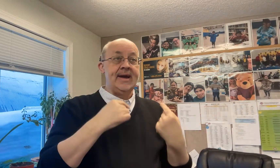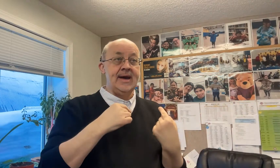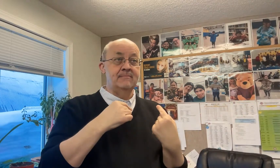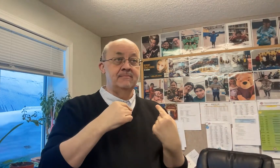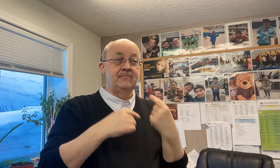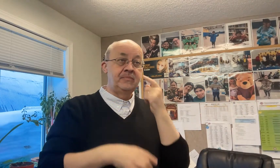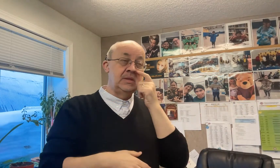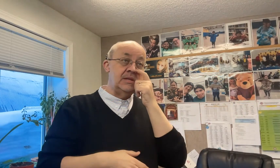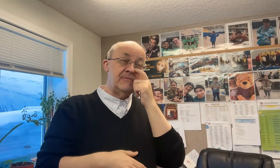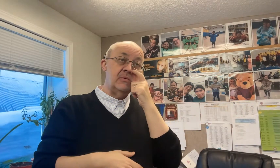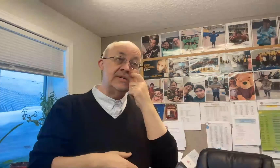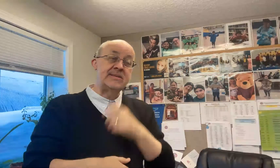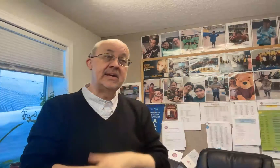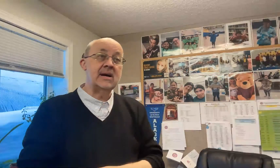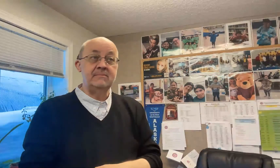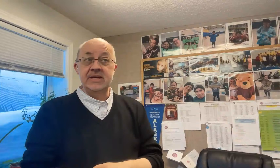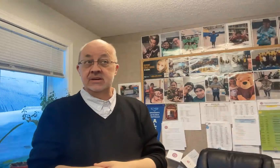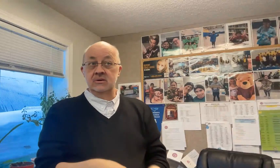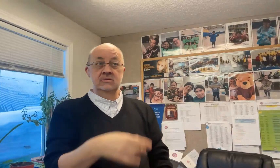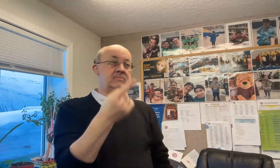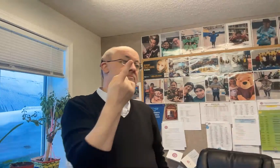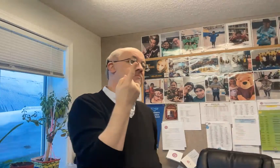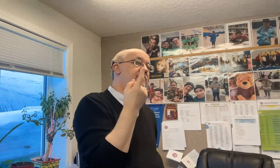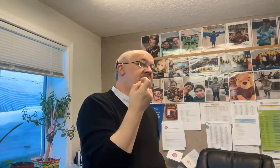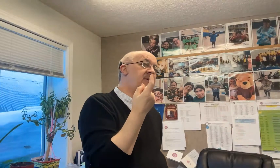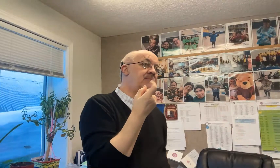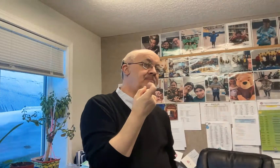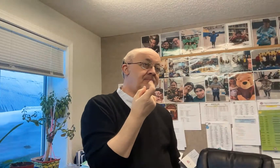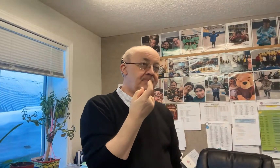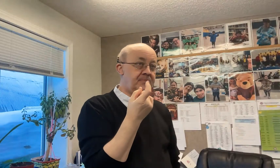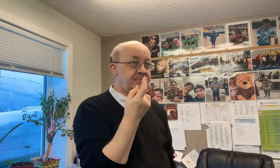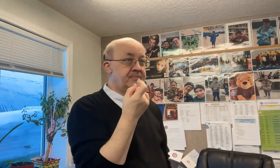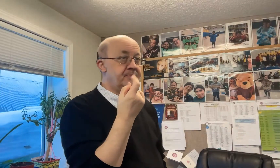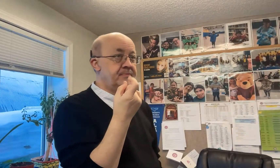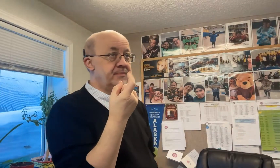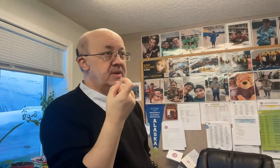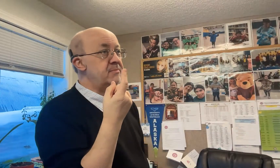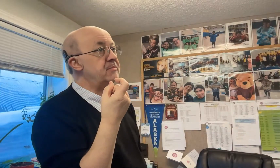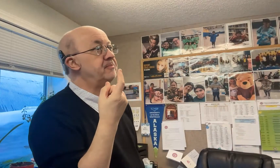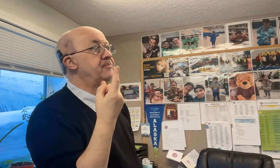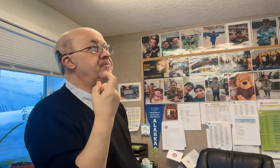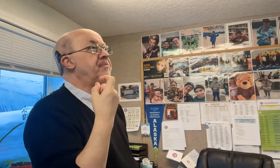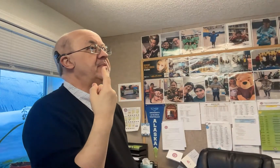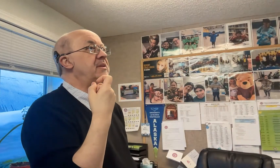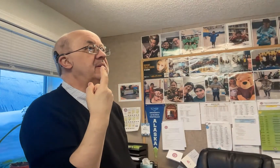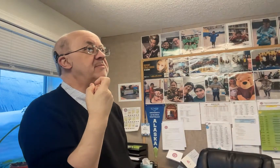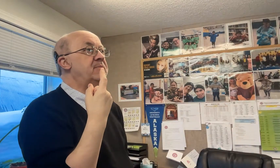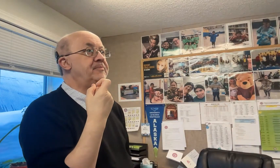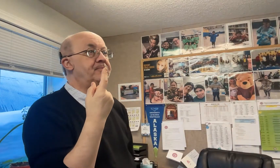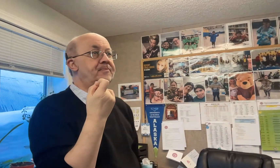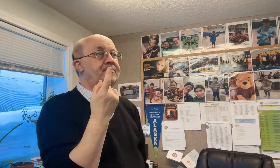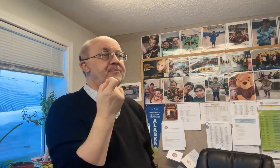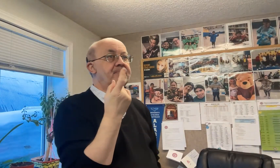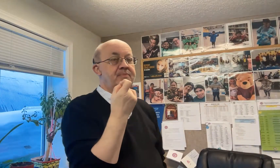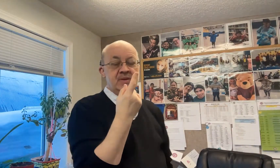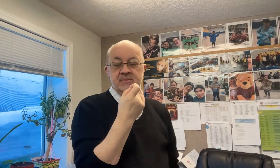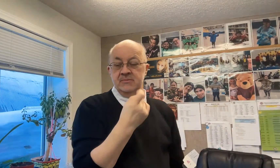come. Now, if I want to say come here, come here. Come here. You need to come here. Come here.